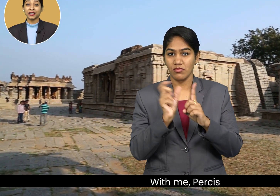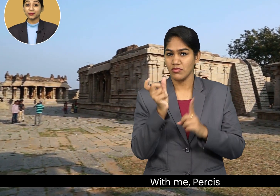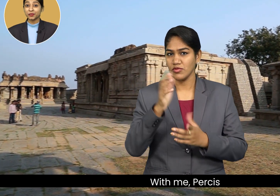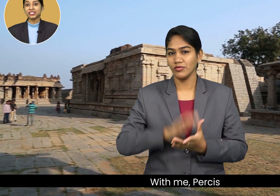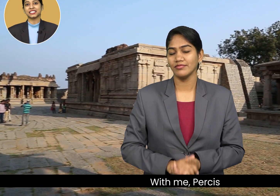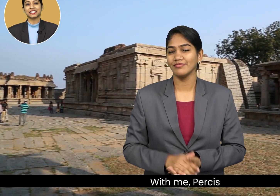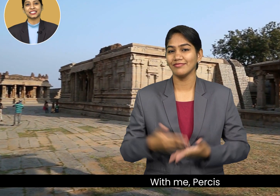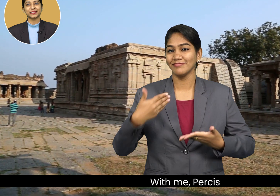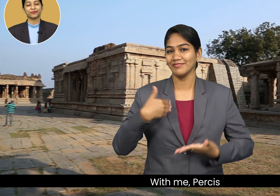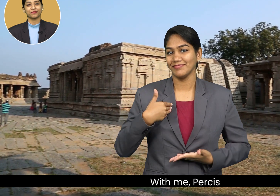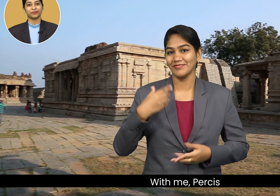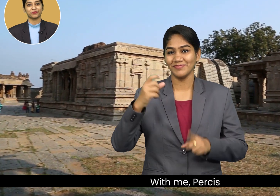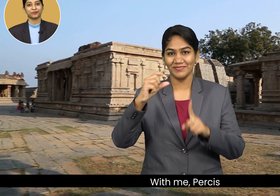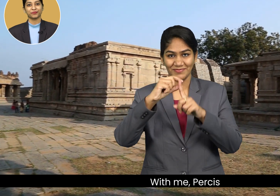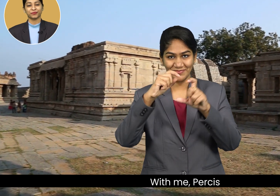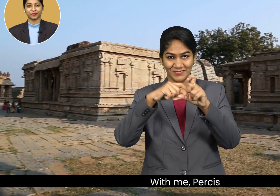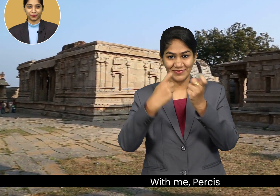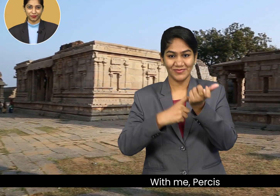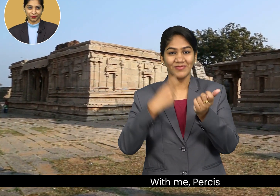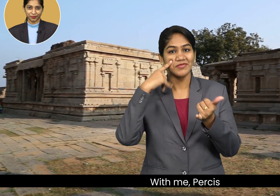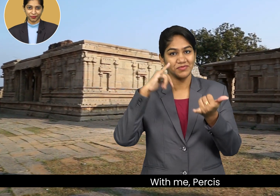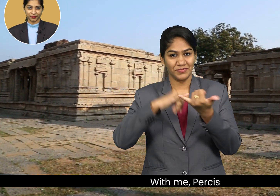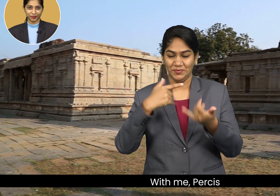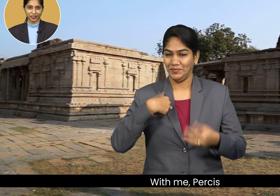With me is Persis.